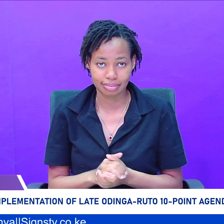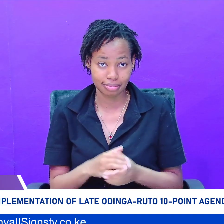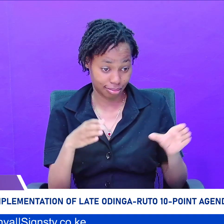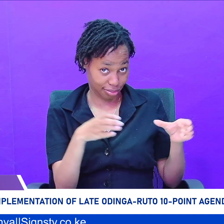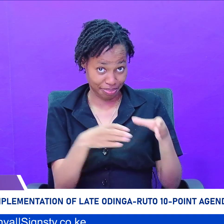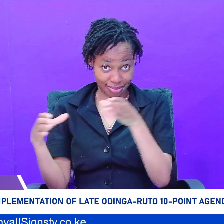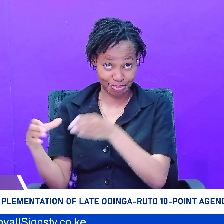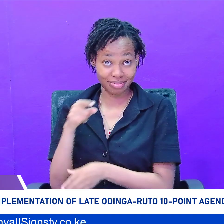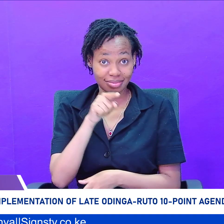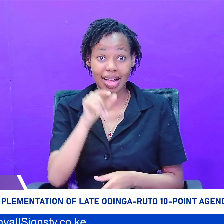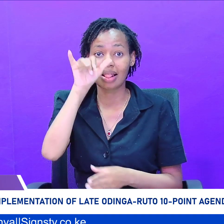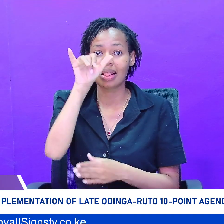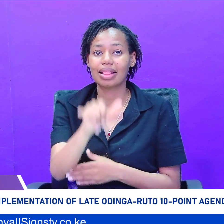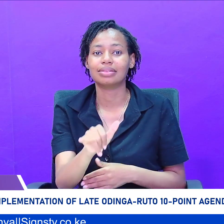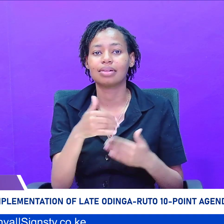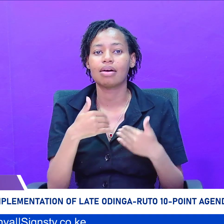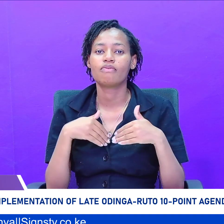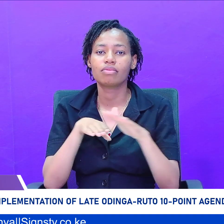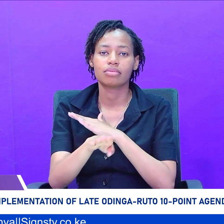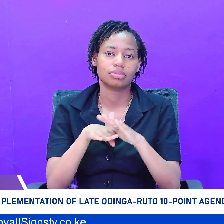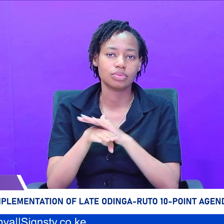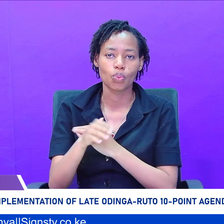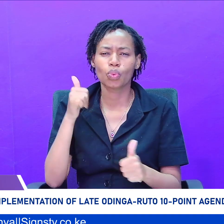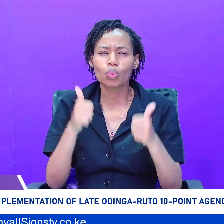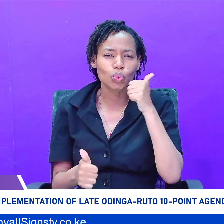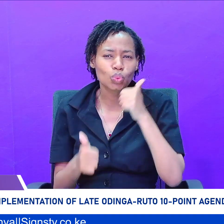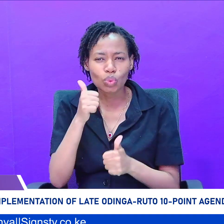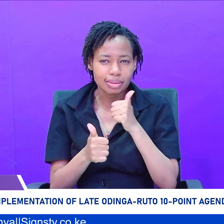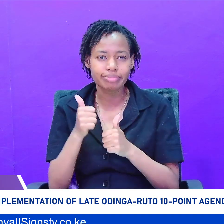Raila Odinga and President William Ruto.